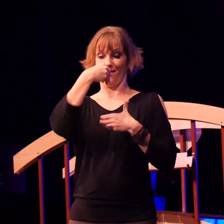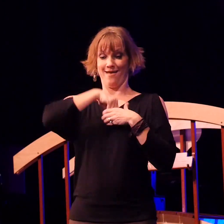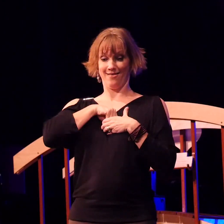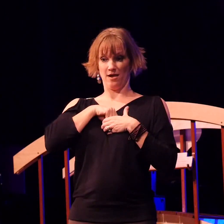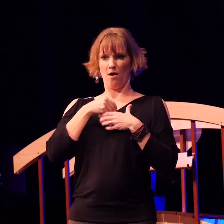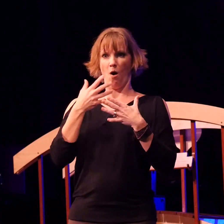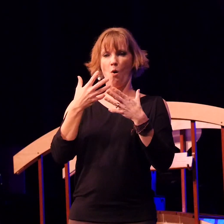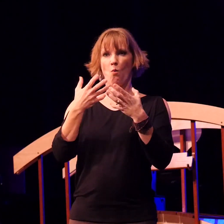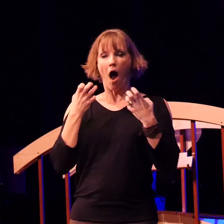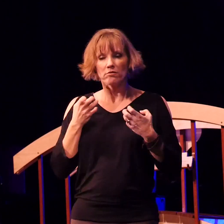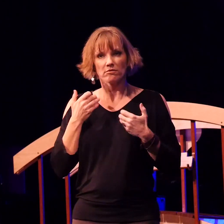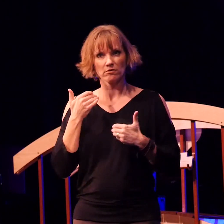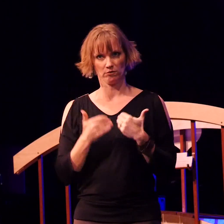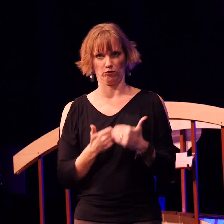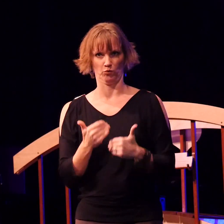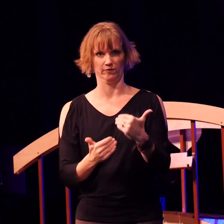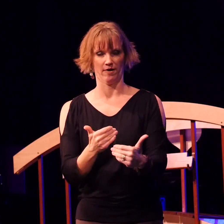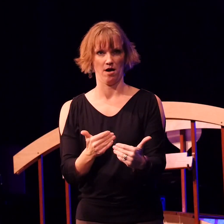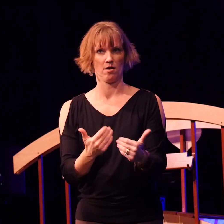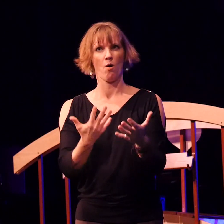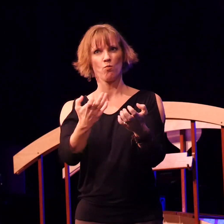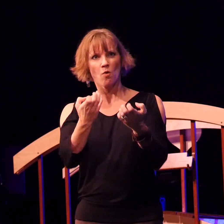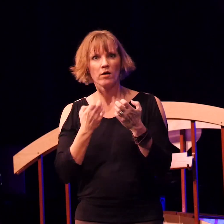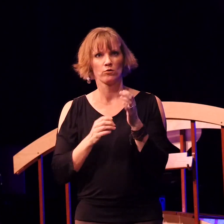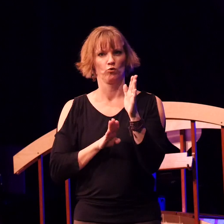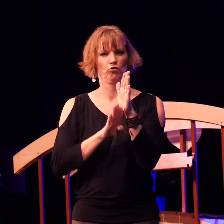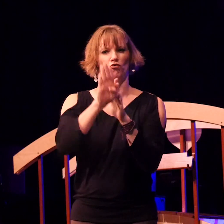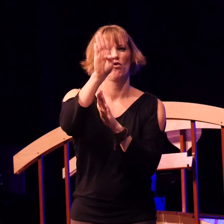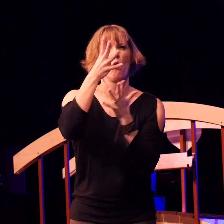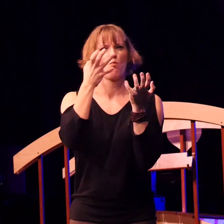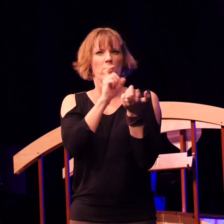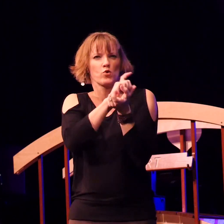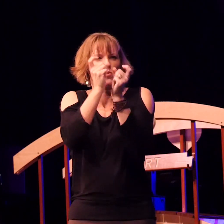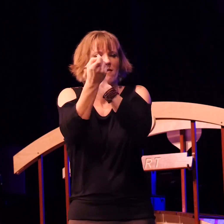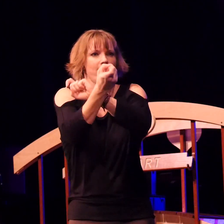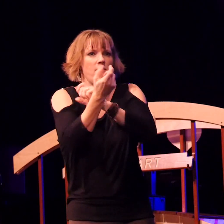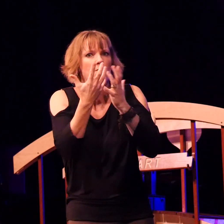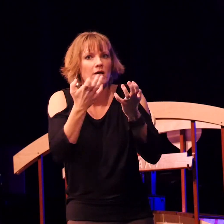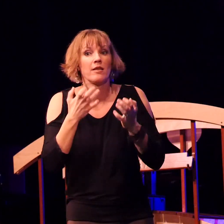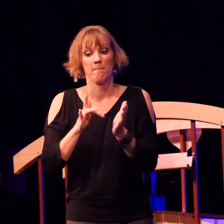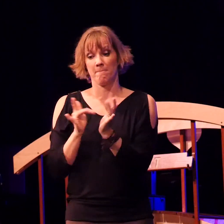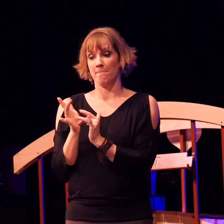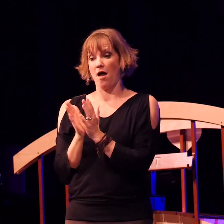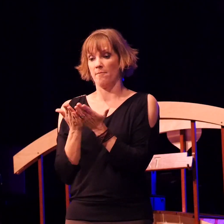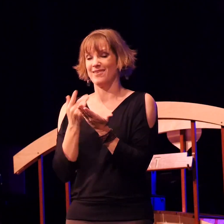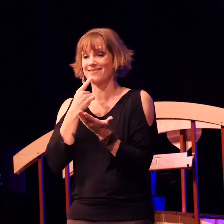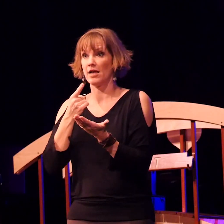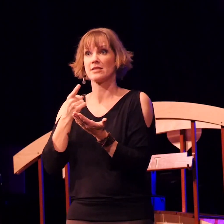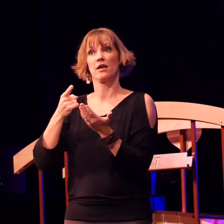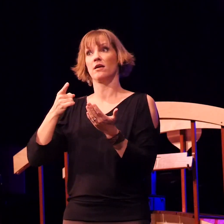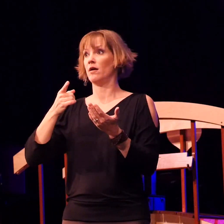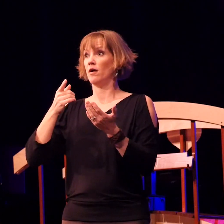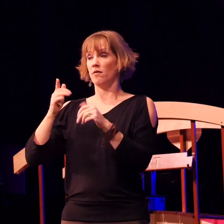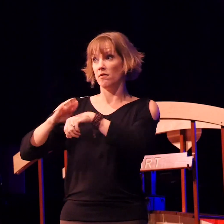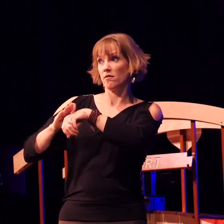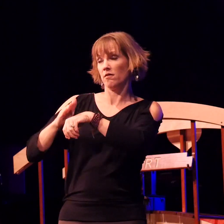seeks to move on, to grow and to evolve. That's why it says in the Bible, "Behold, I make all things new. Old things are passed away.